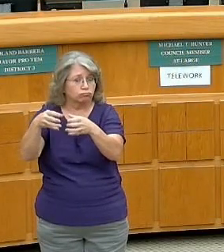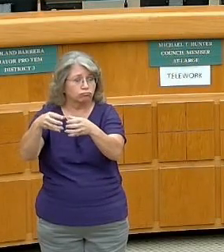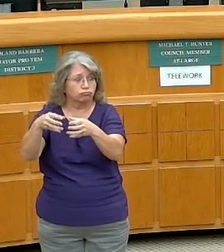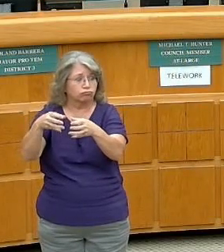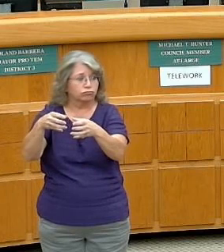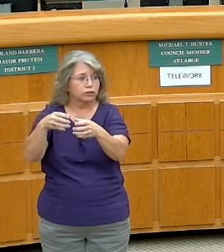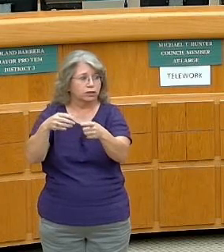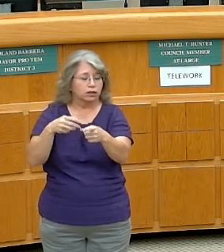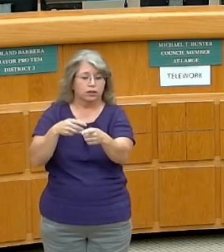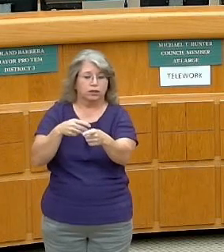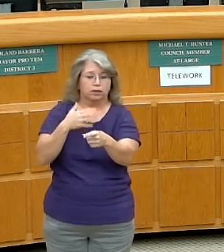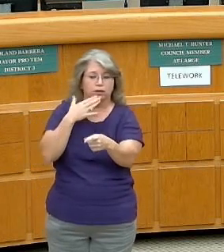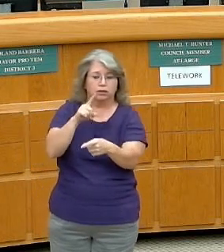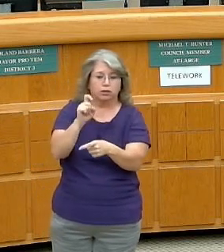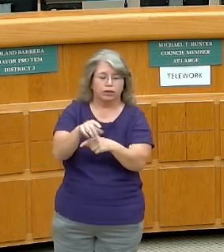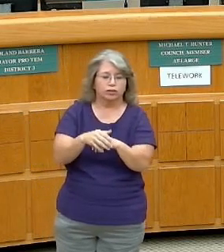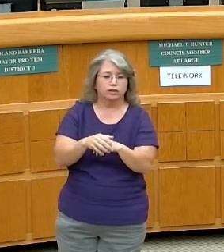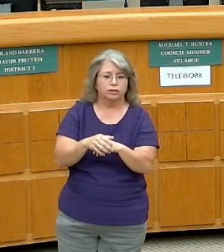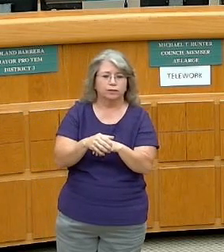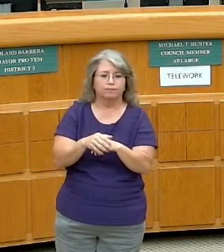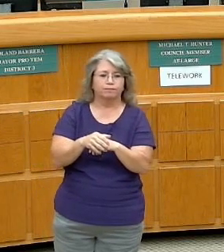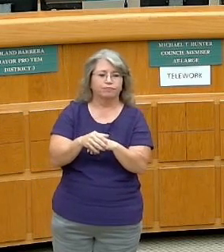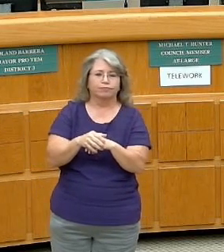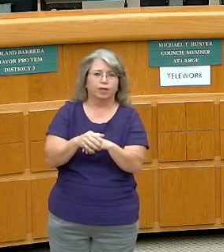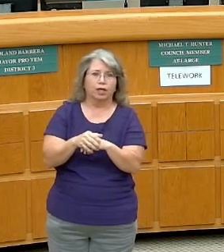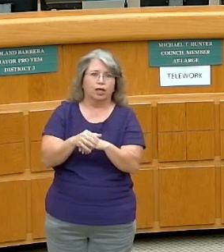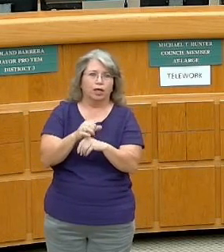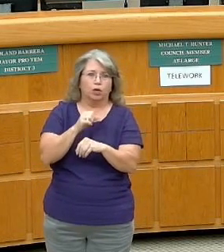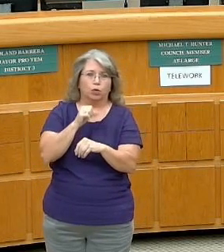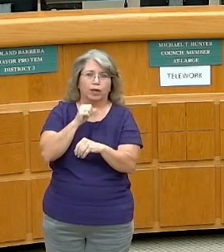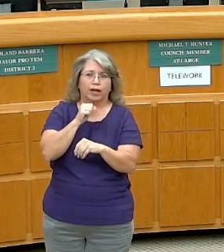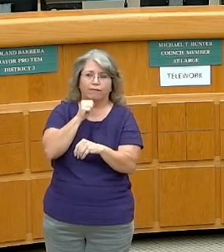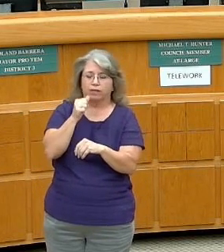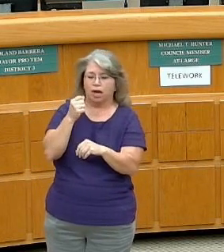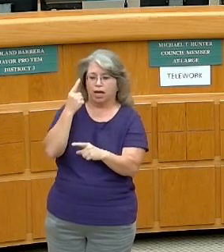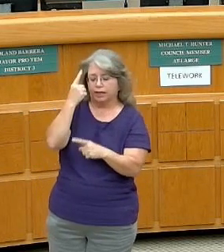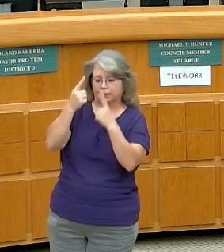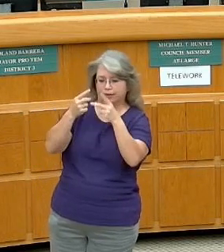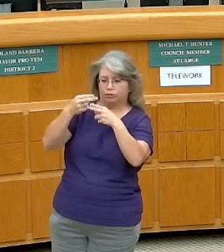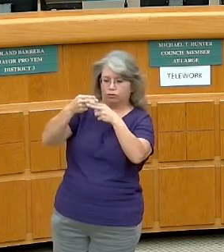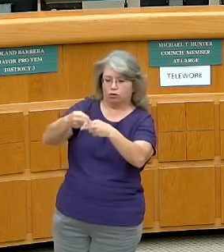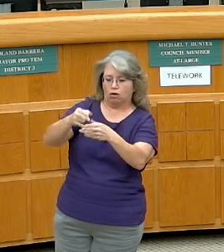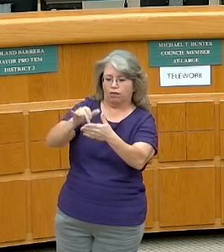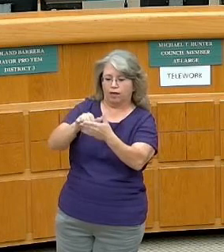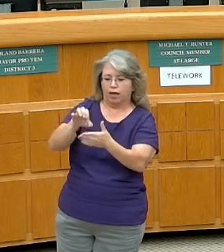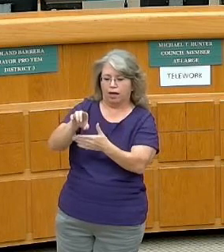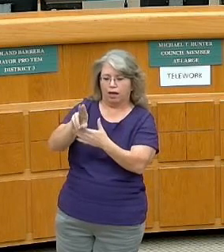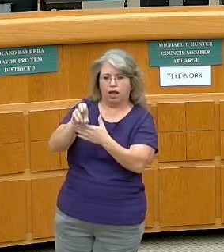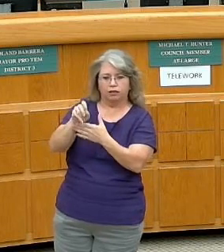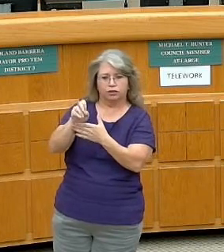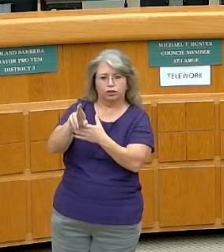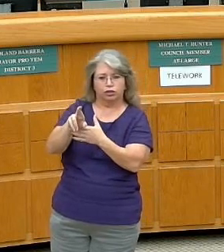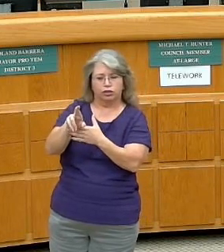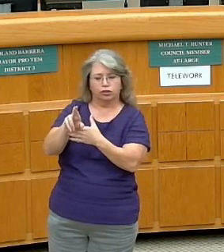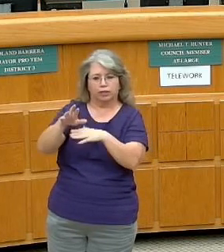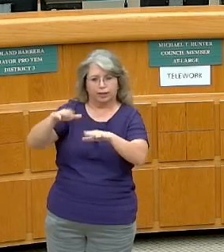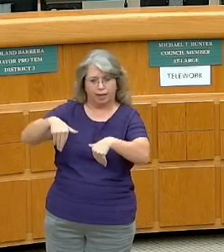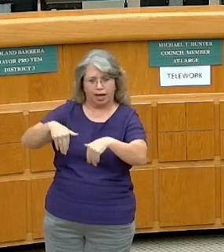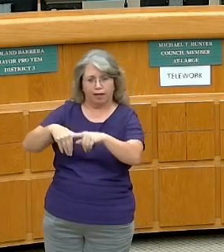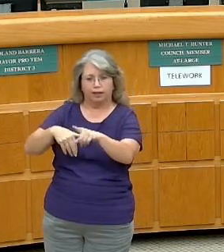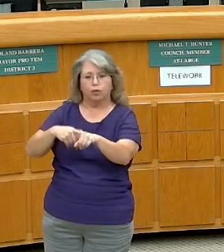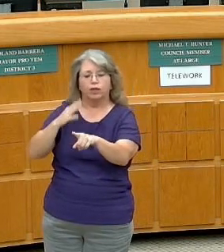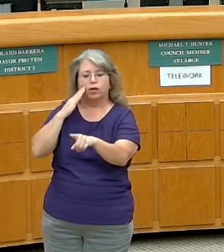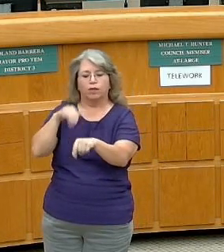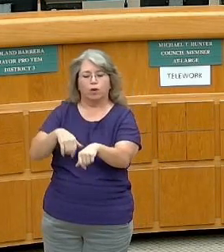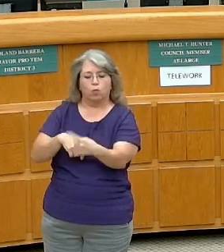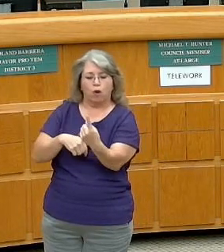Another good question. We haven't actually looked at it as a cluster because while we know that one was person to person,